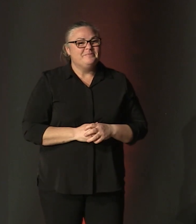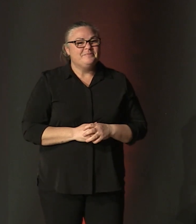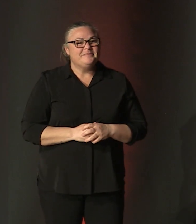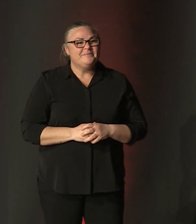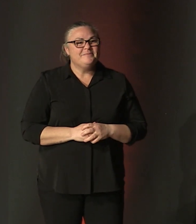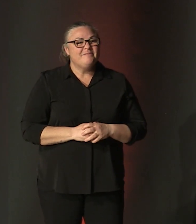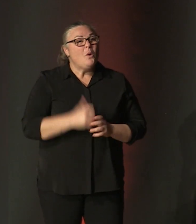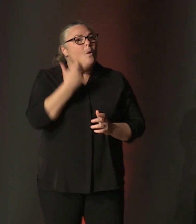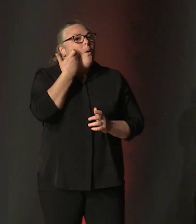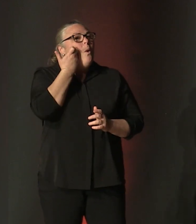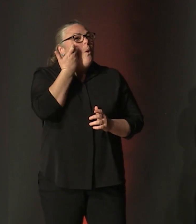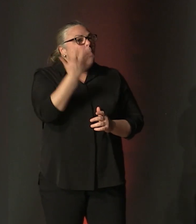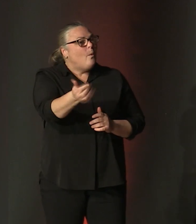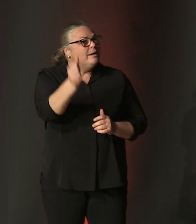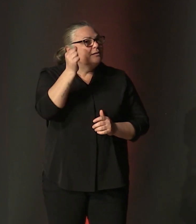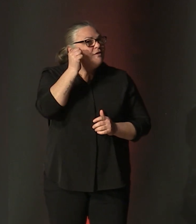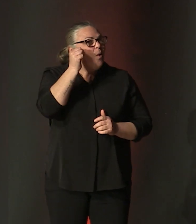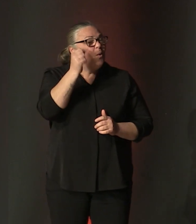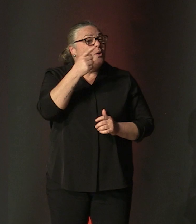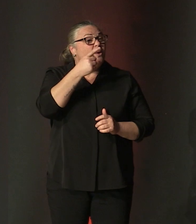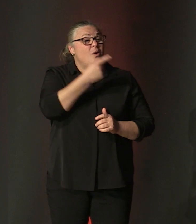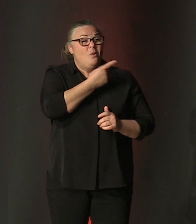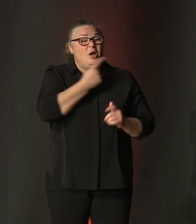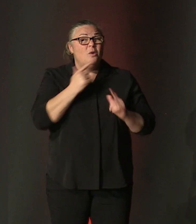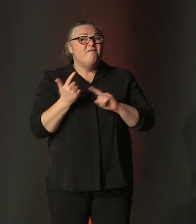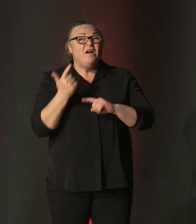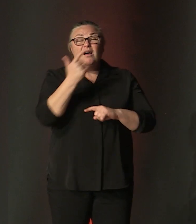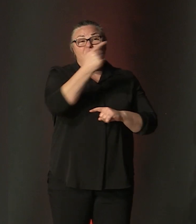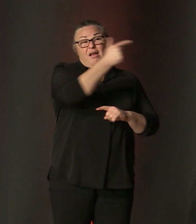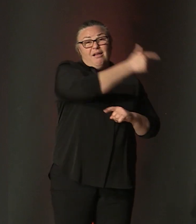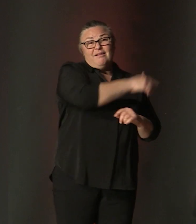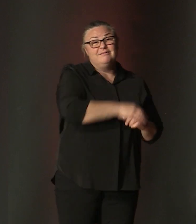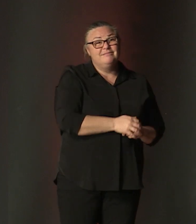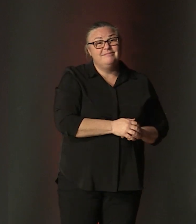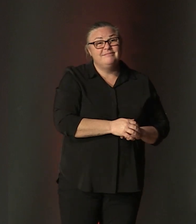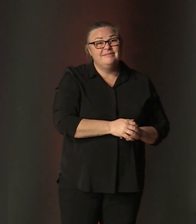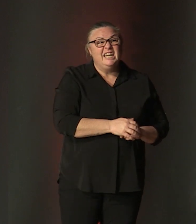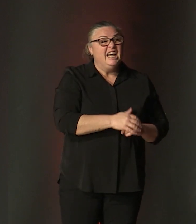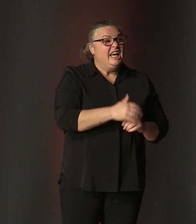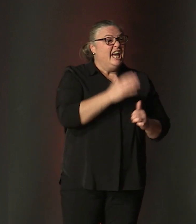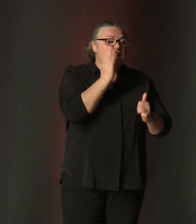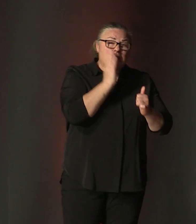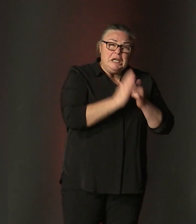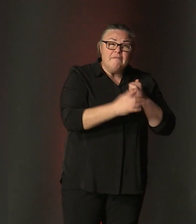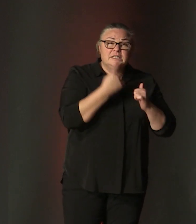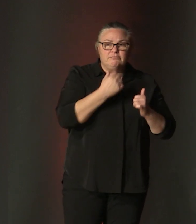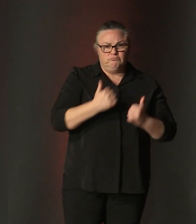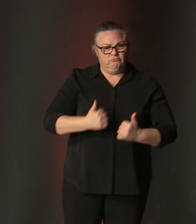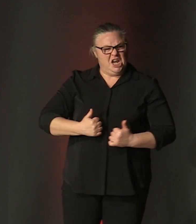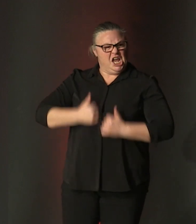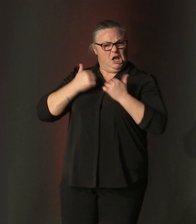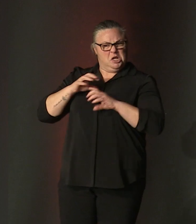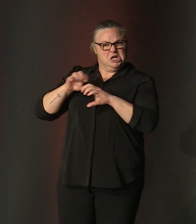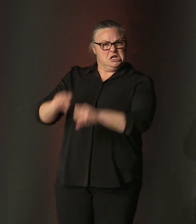always acknowledging our distance, never claiming ownership over